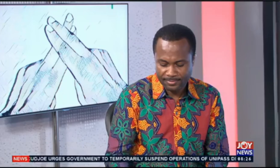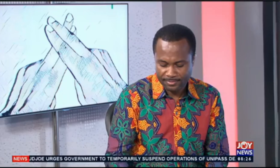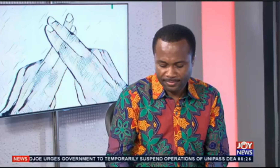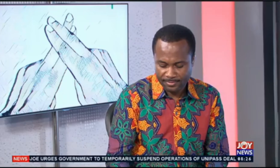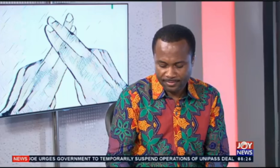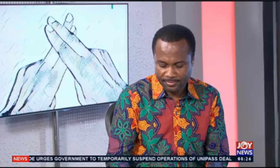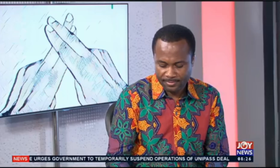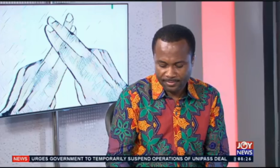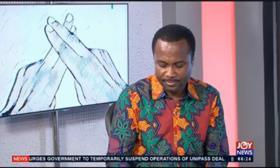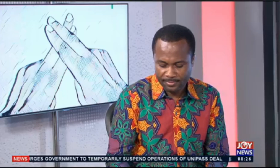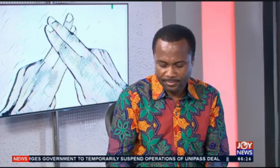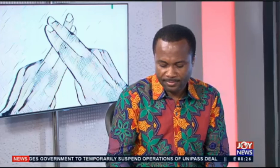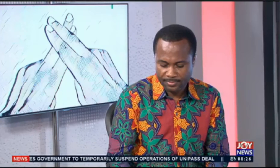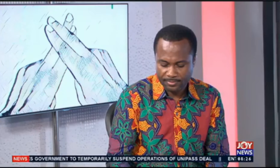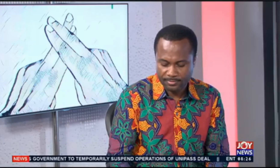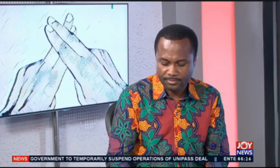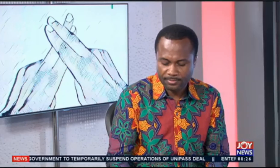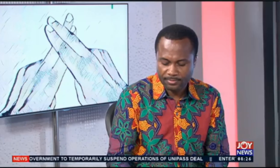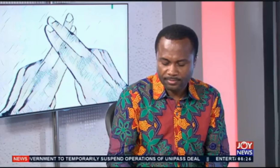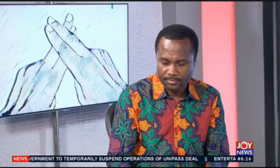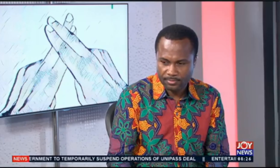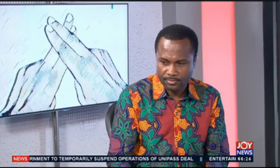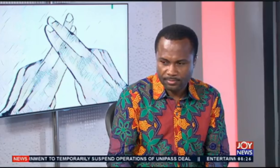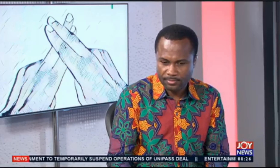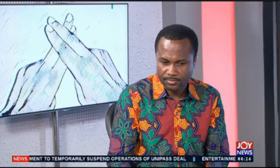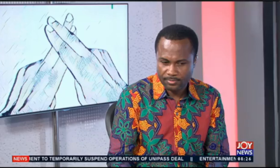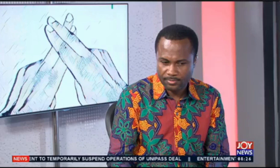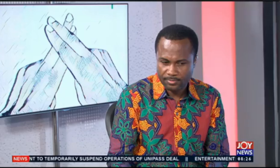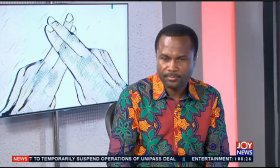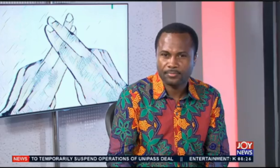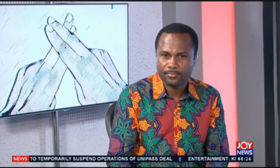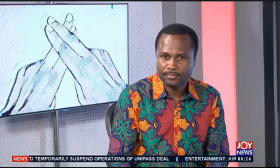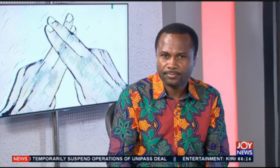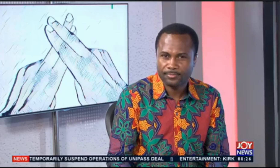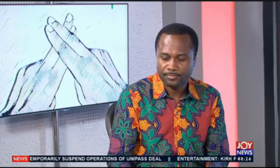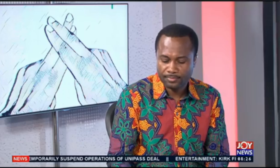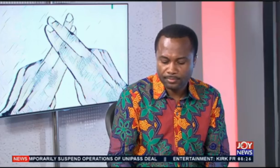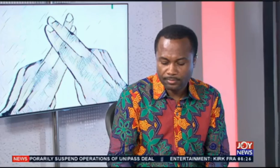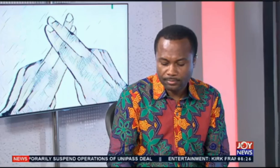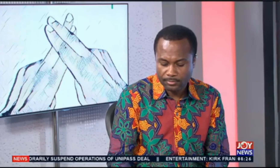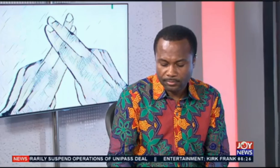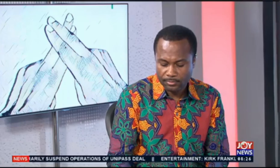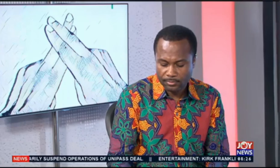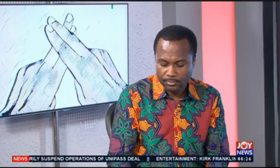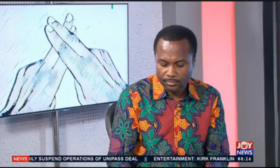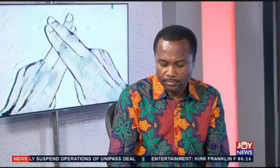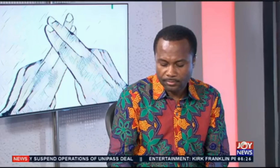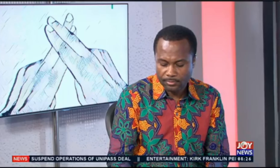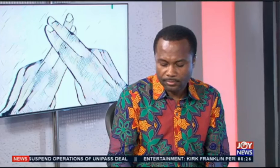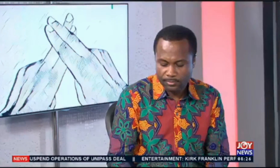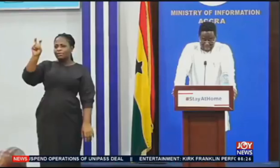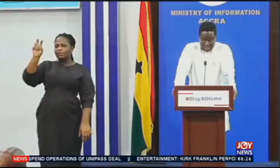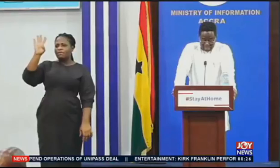us proud. Because, you see, the first time I saw her, I thought she's also I won't